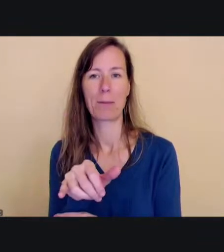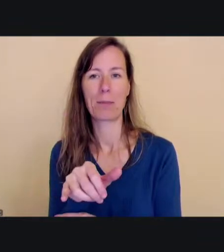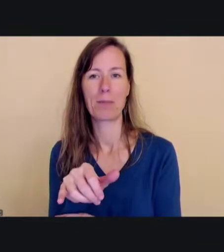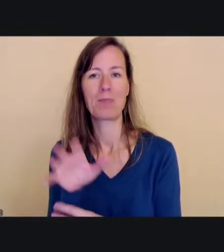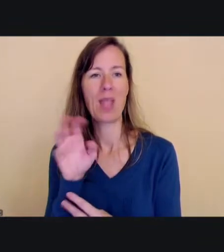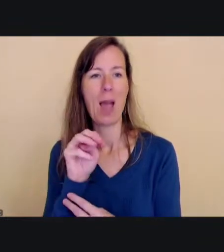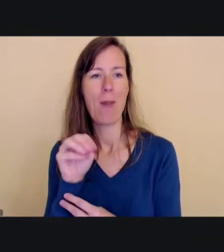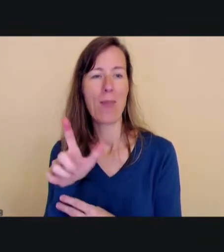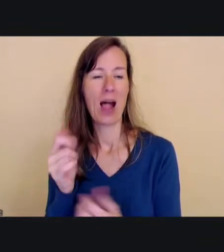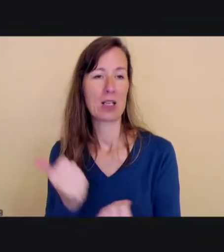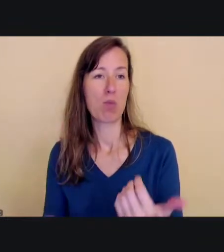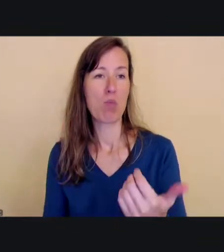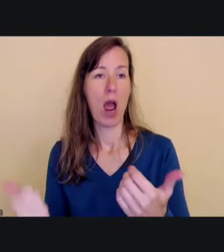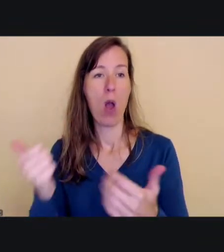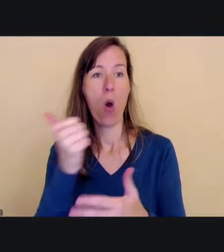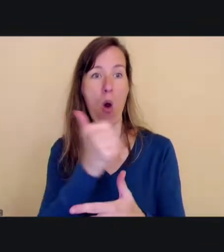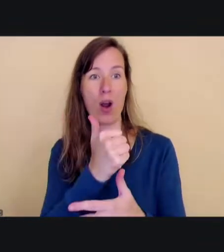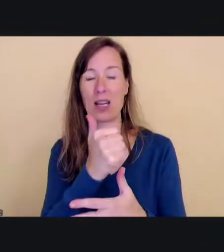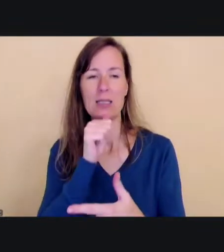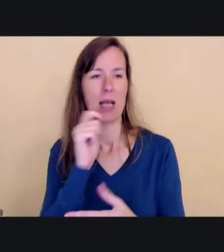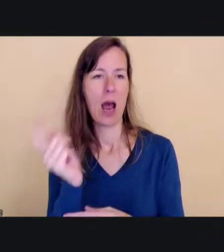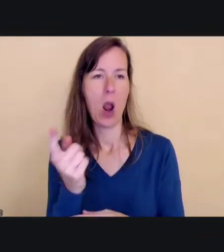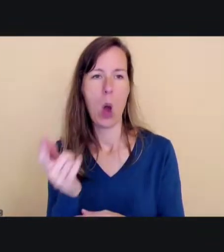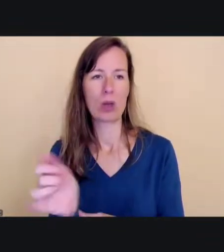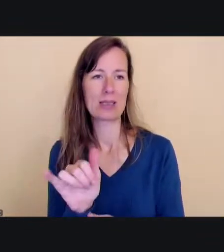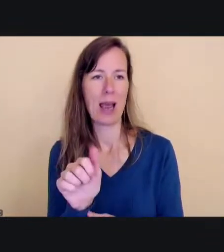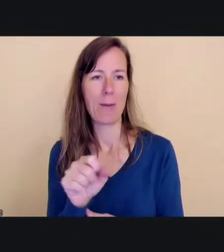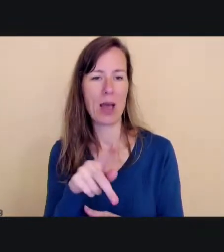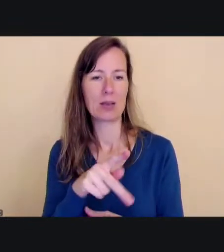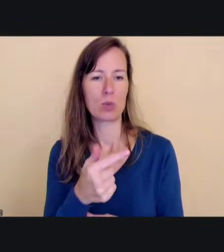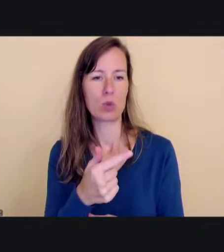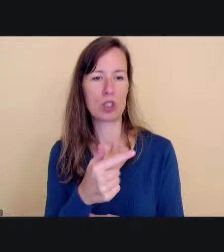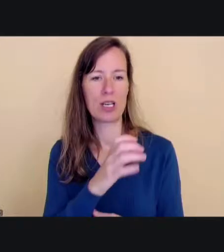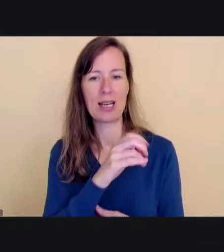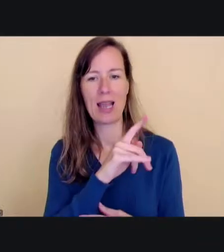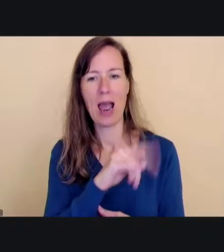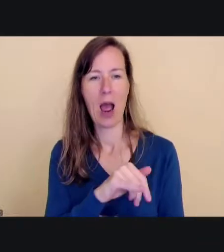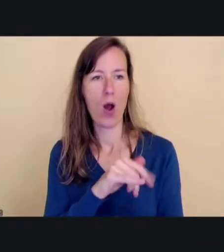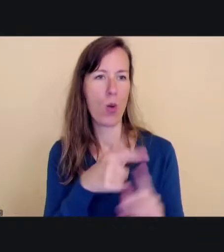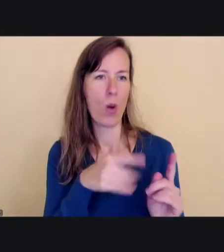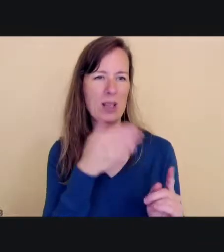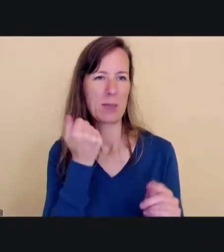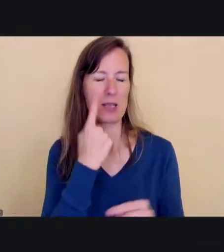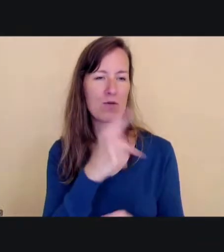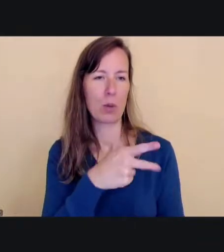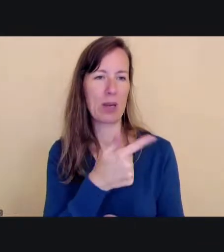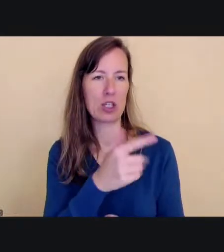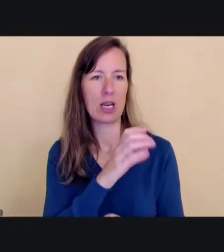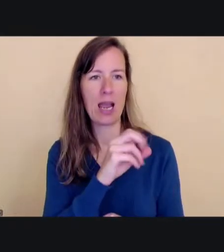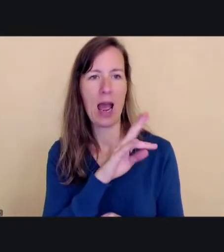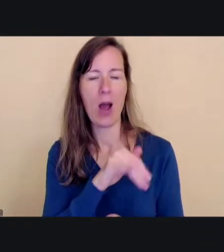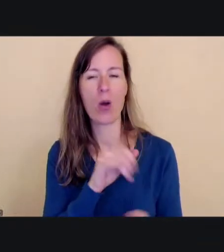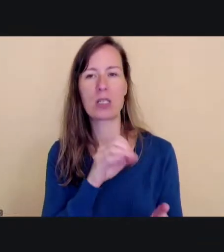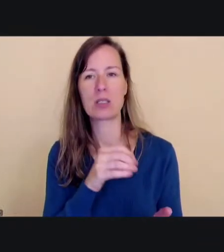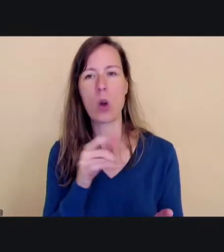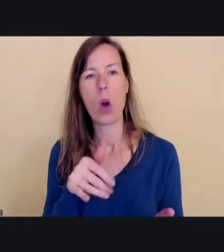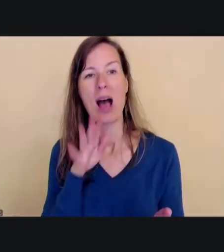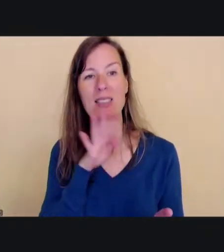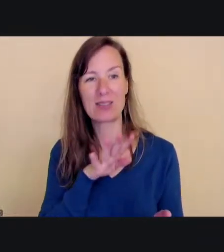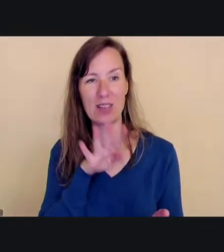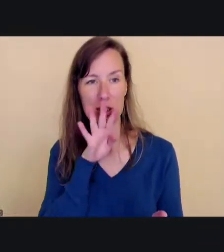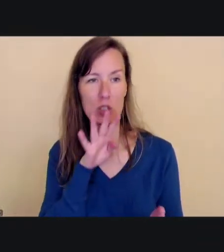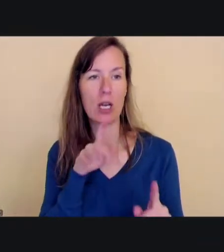always align with what is best for Prince George's County. So that is frustrating, but I think if there's